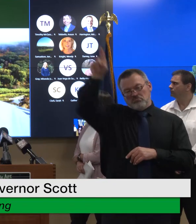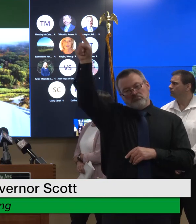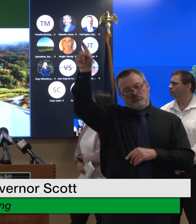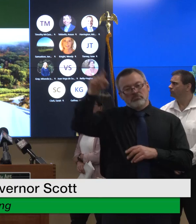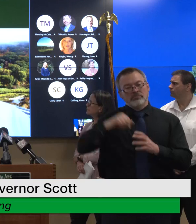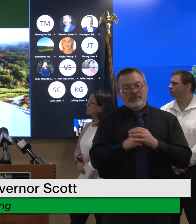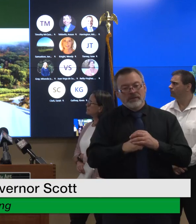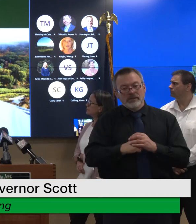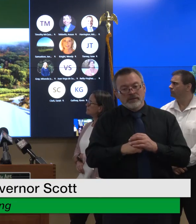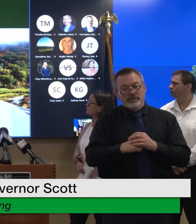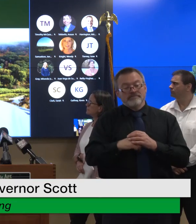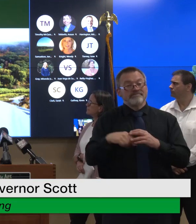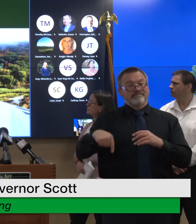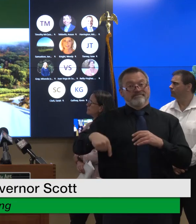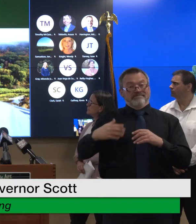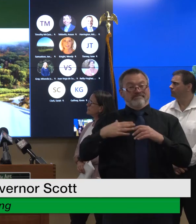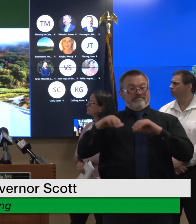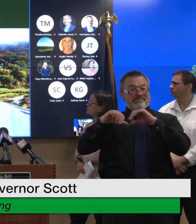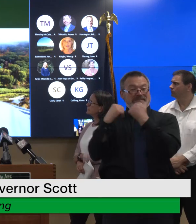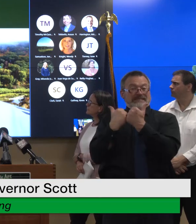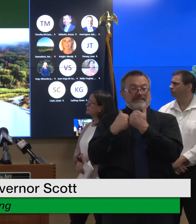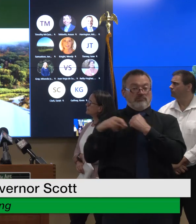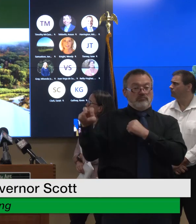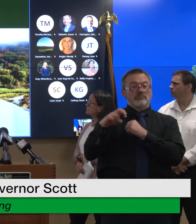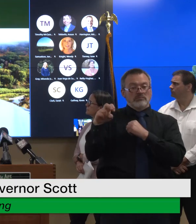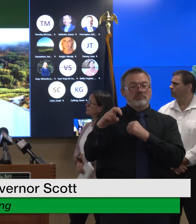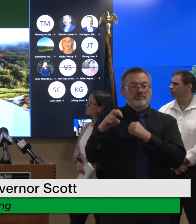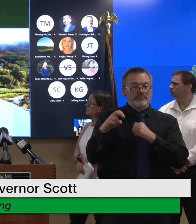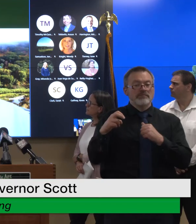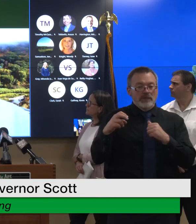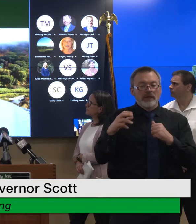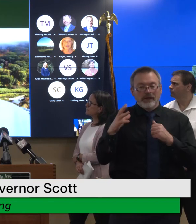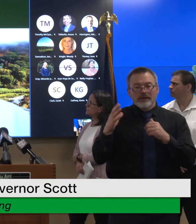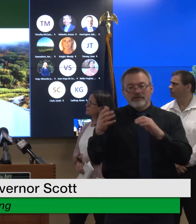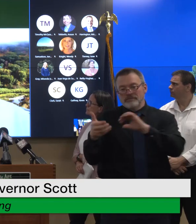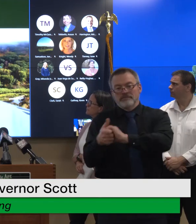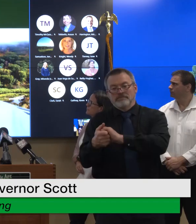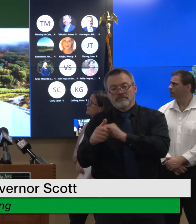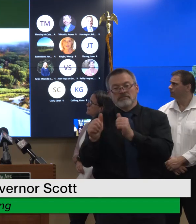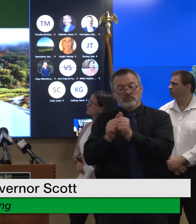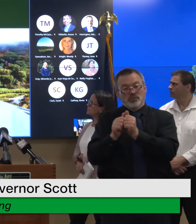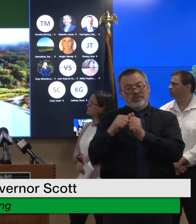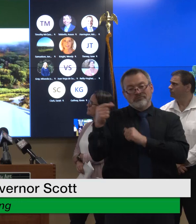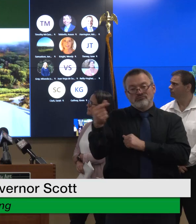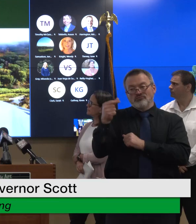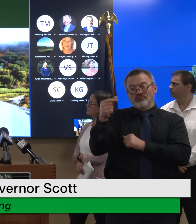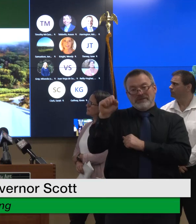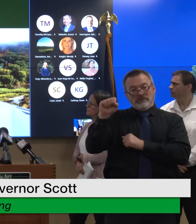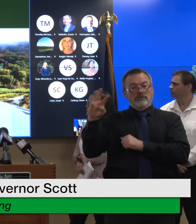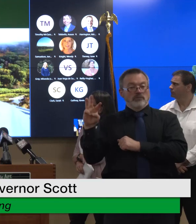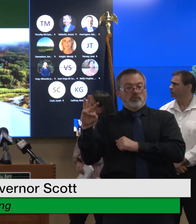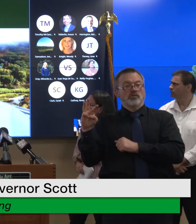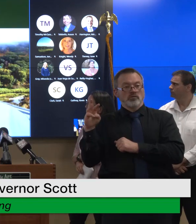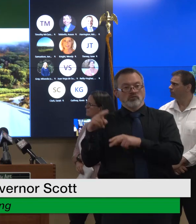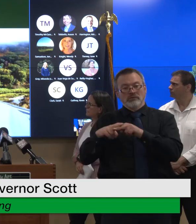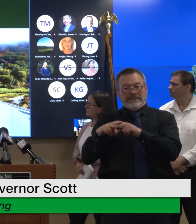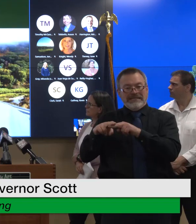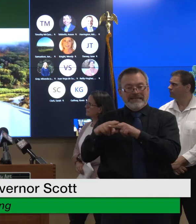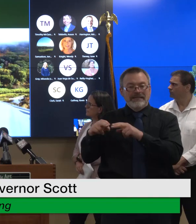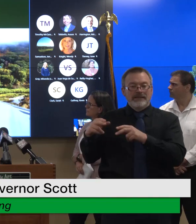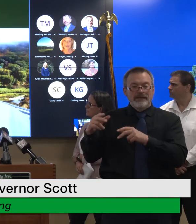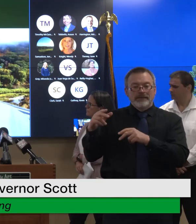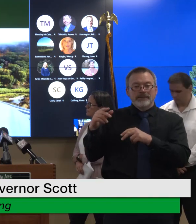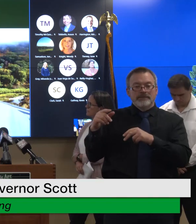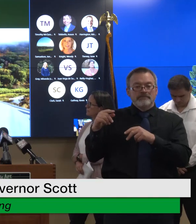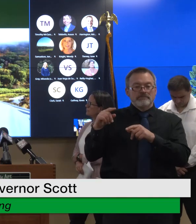is also aware of damage on the privately owned Genesee and Wyoming rail line that enters Vermont in Norton and goes